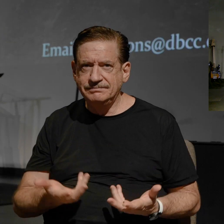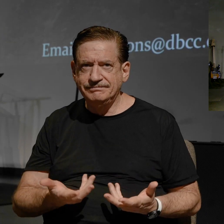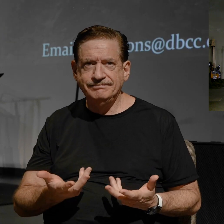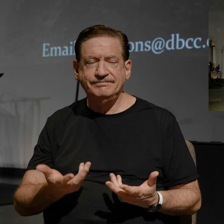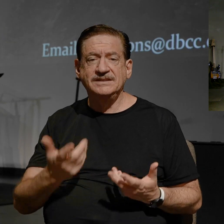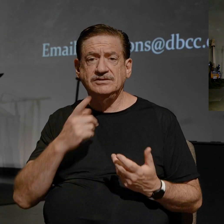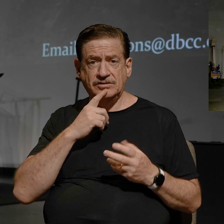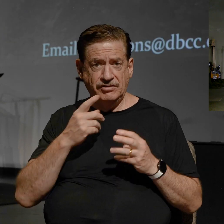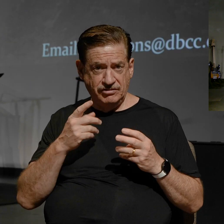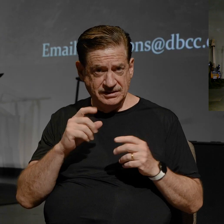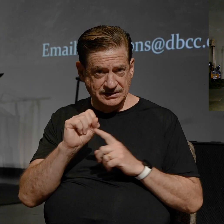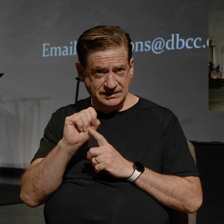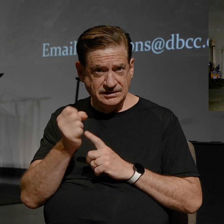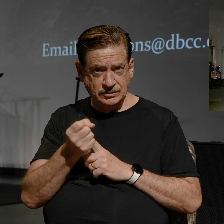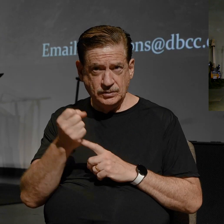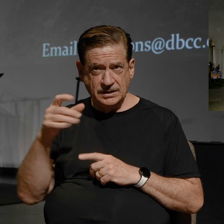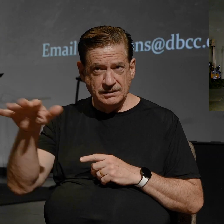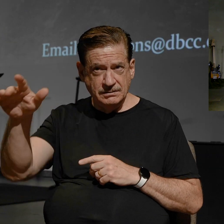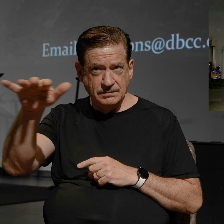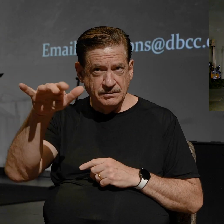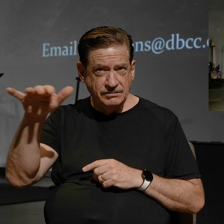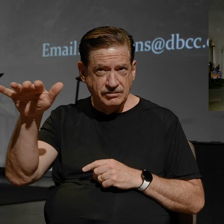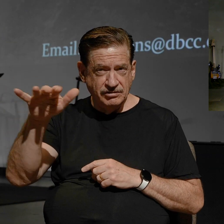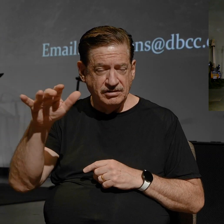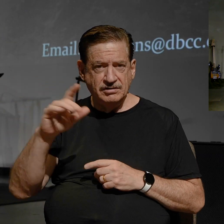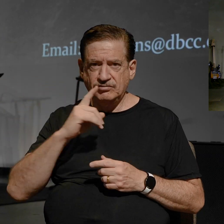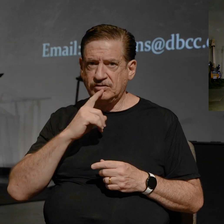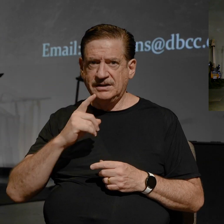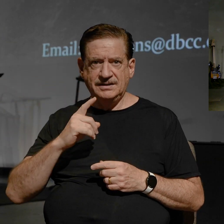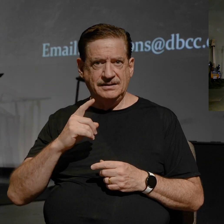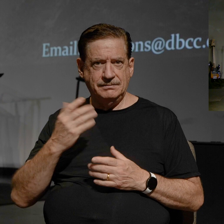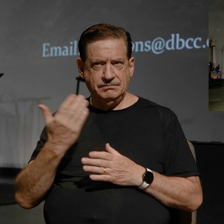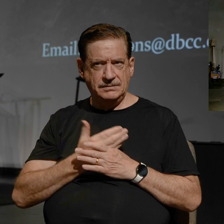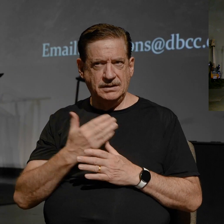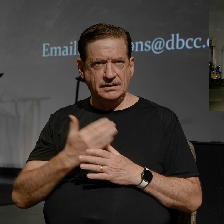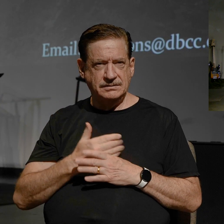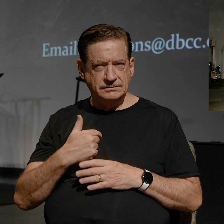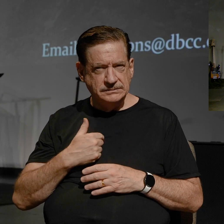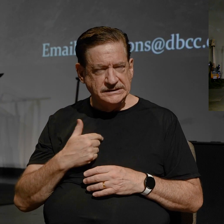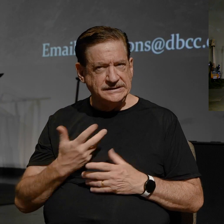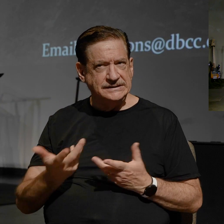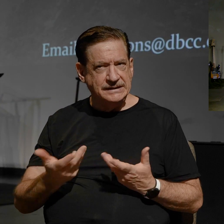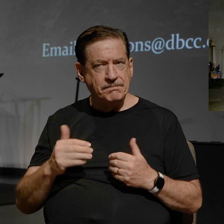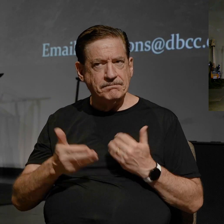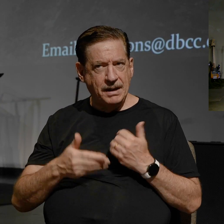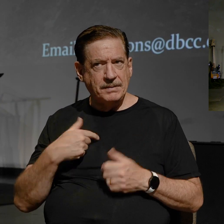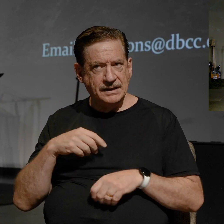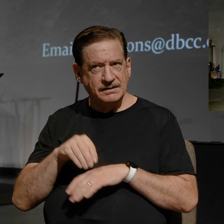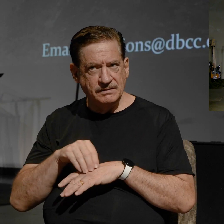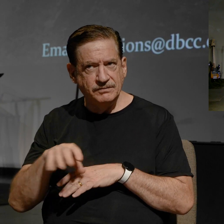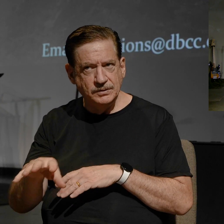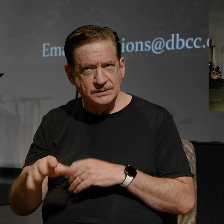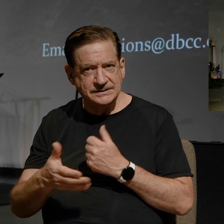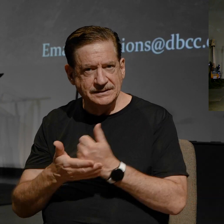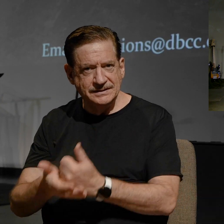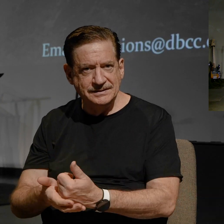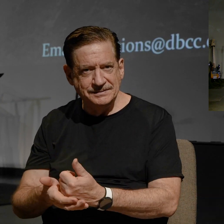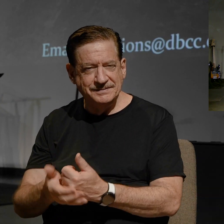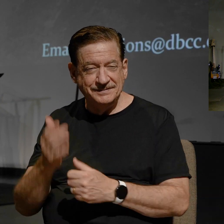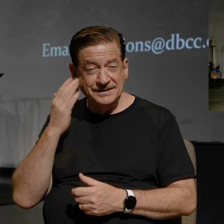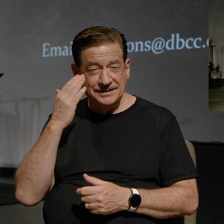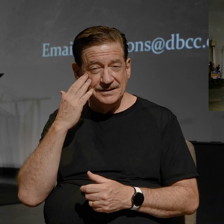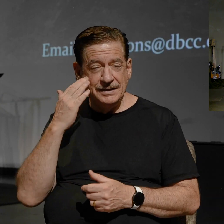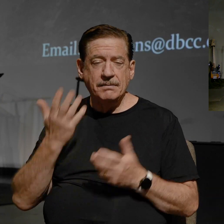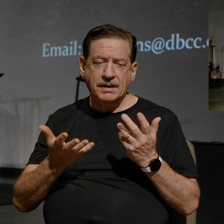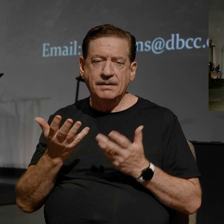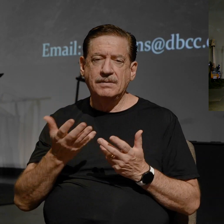Is there a situation out there that it crushes me, and maybe I could be of influence there? Maybe it's with the